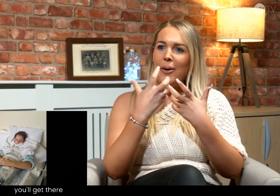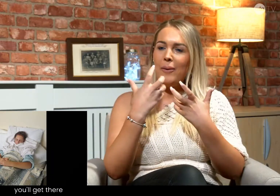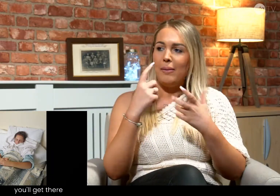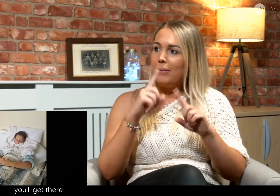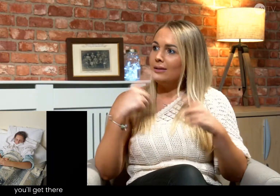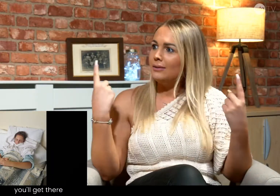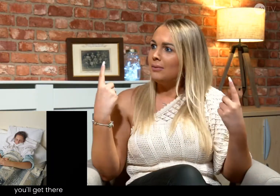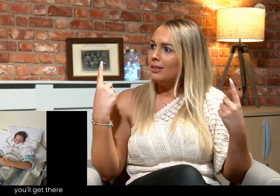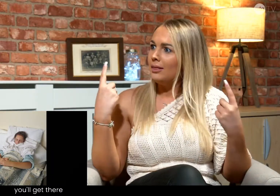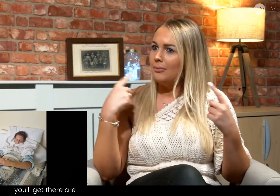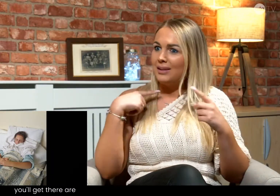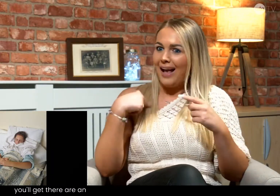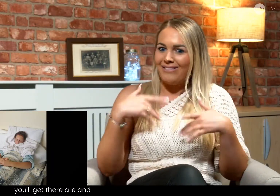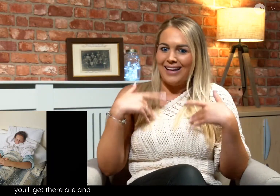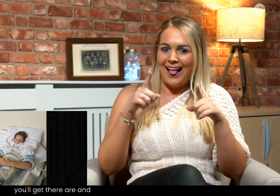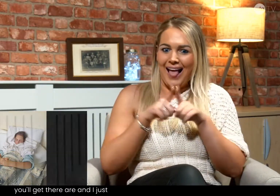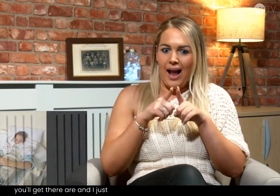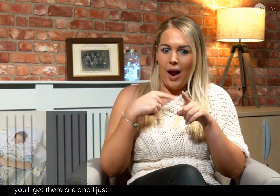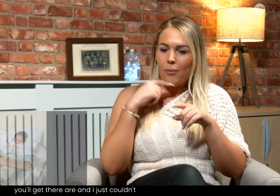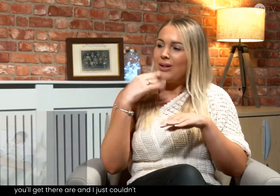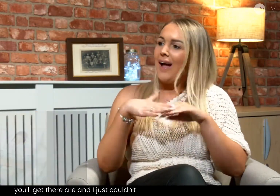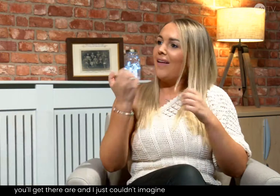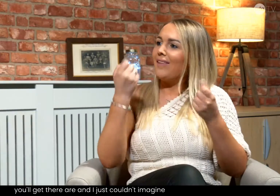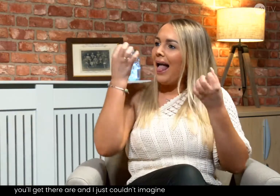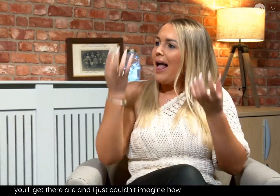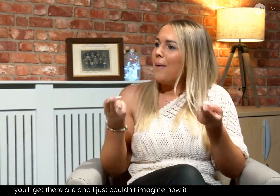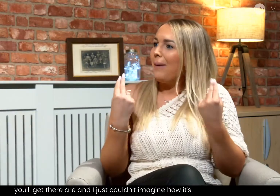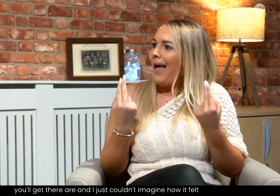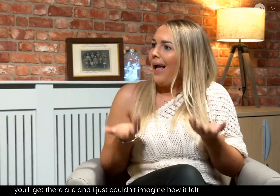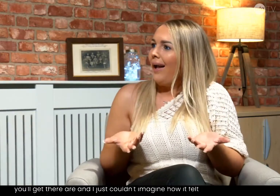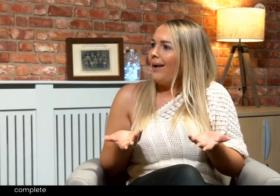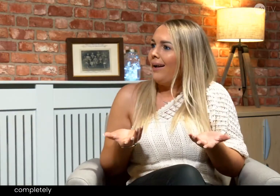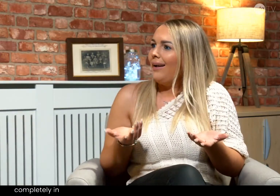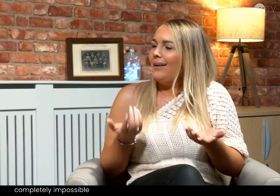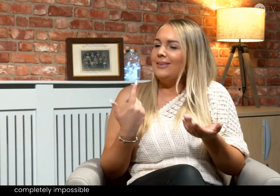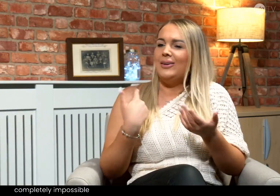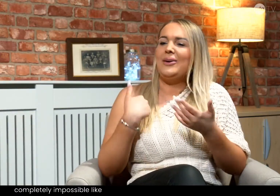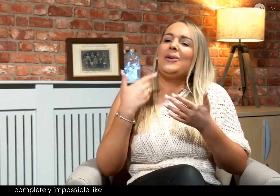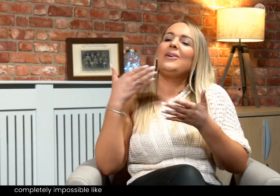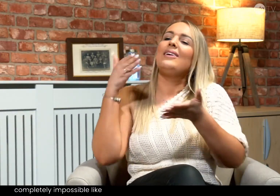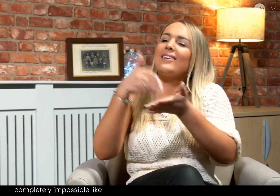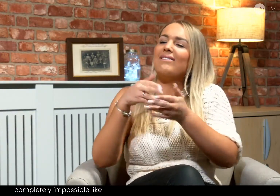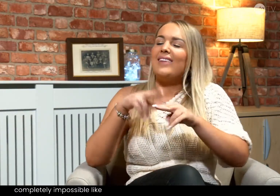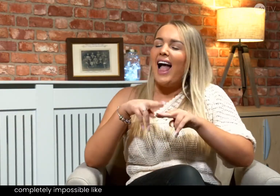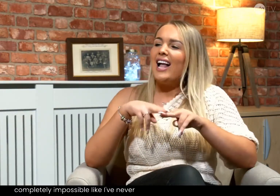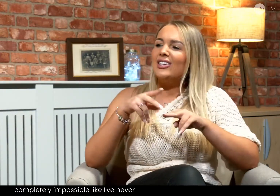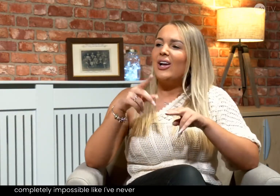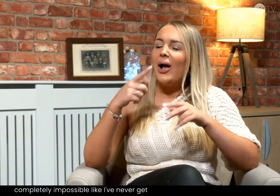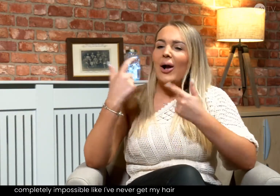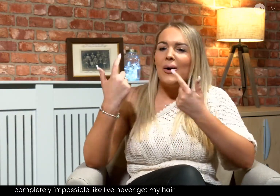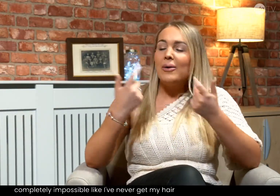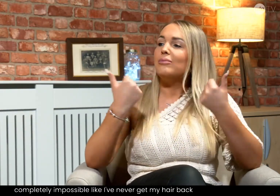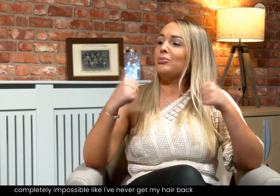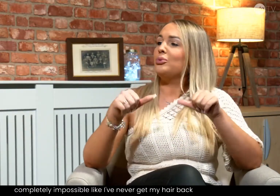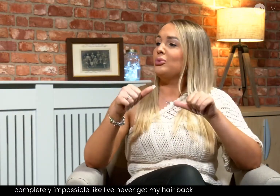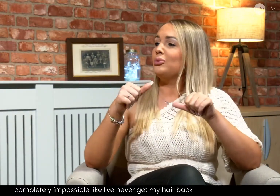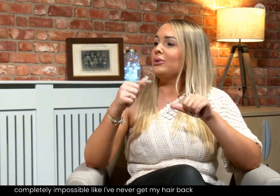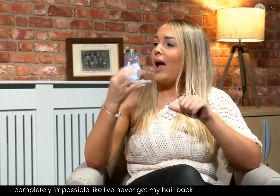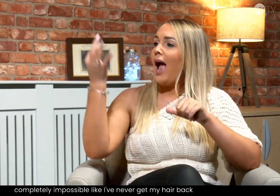And I just couldn't imagine how. It felt completely impossible, like I'd never get my hair back. And so when I arrived at